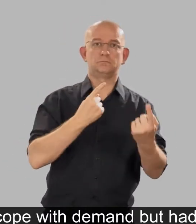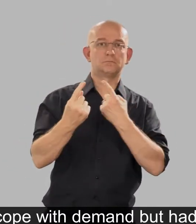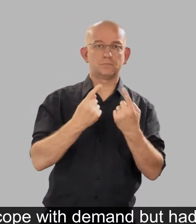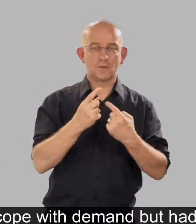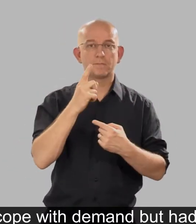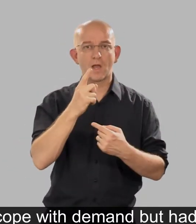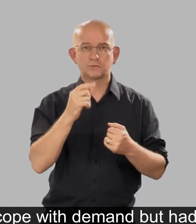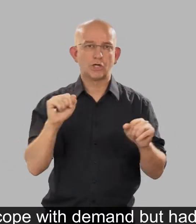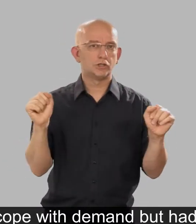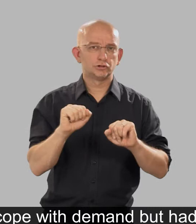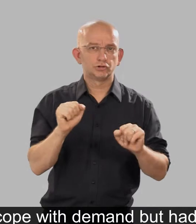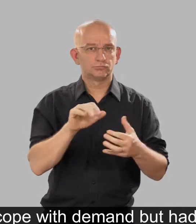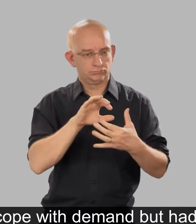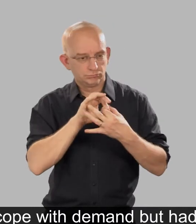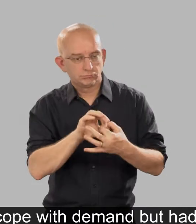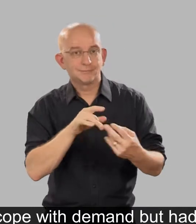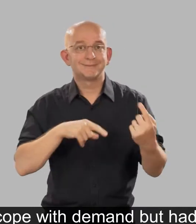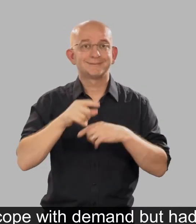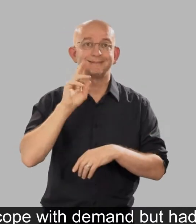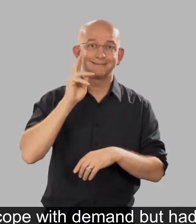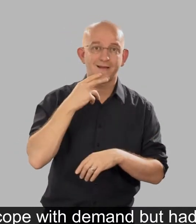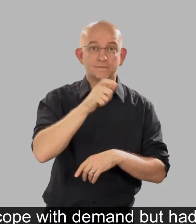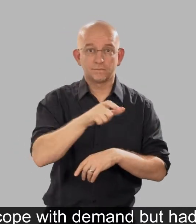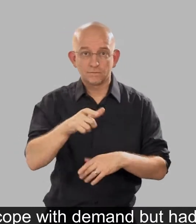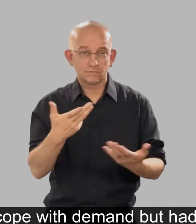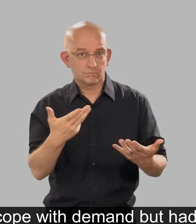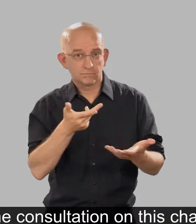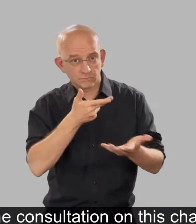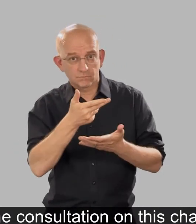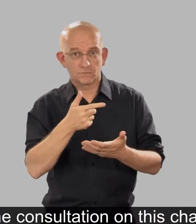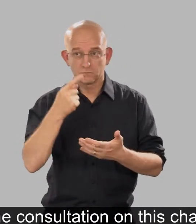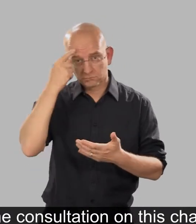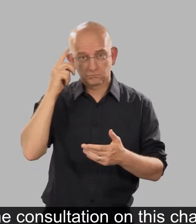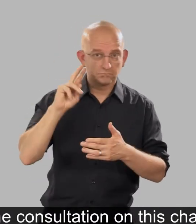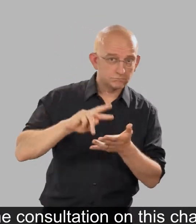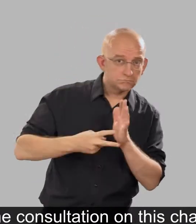not engaged any deaf patients in the consultation on this change.